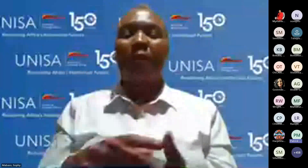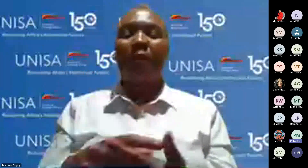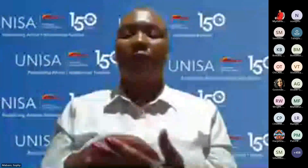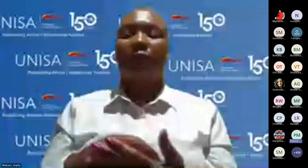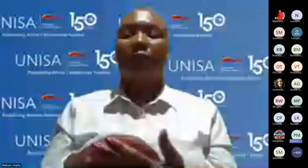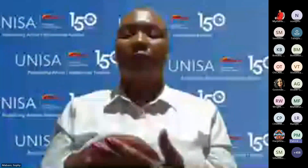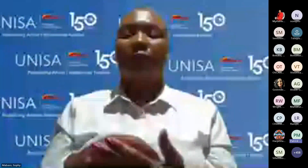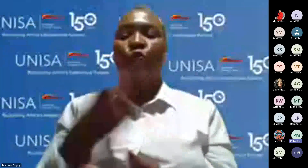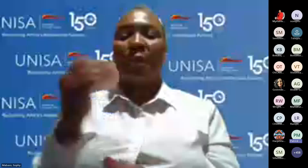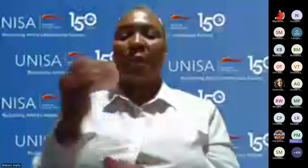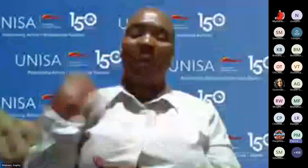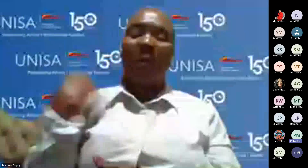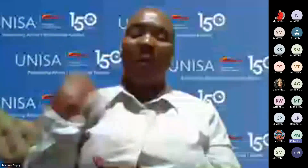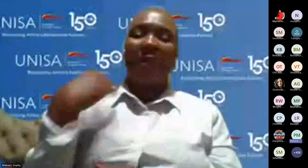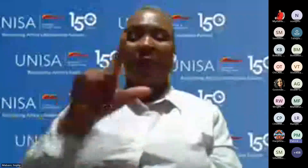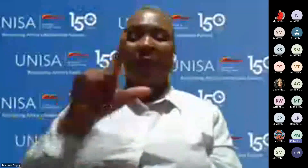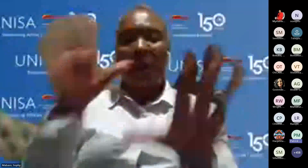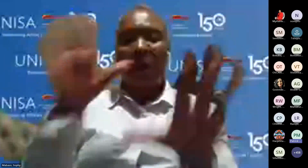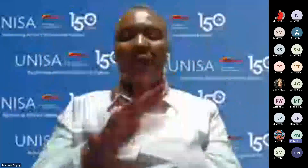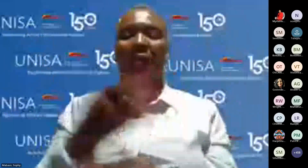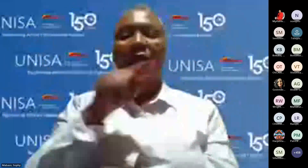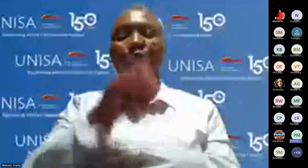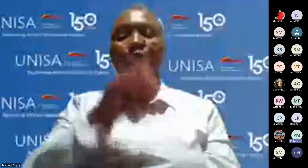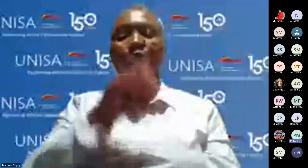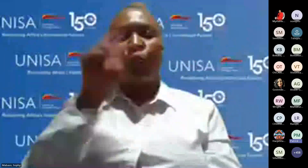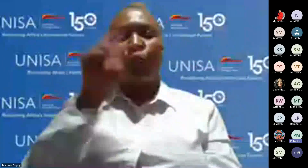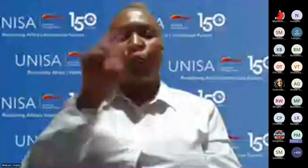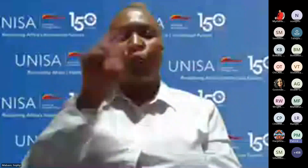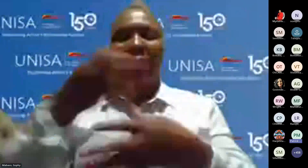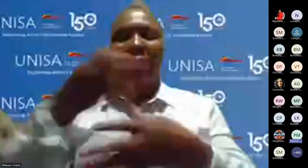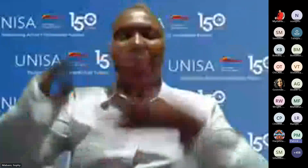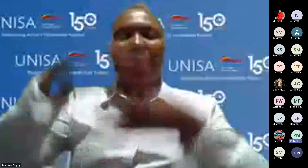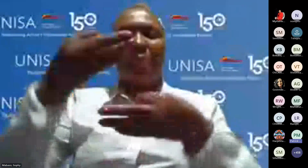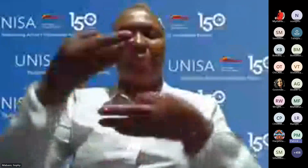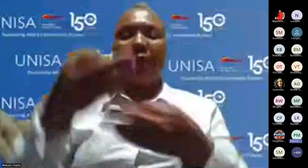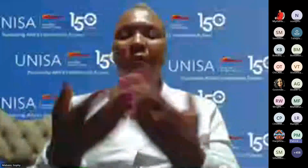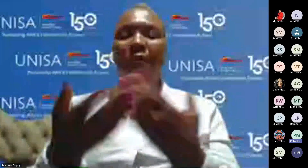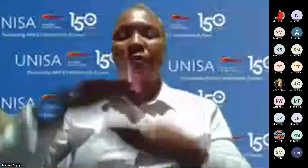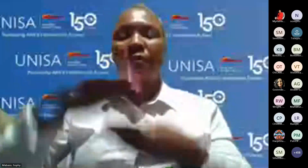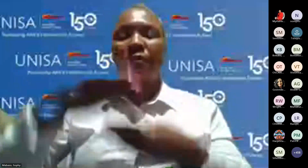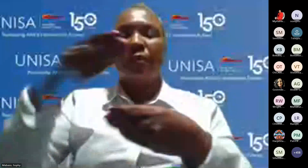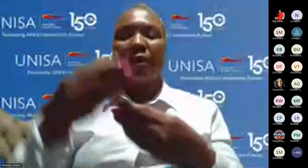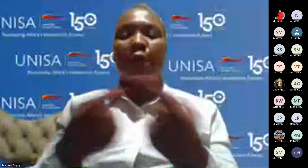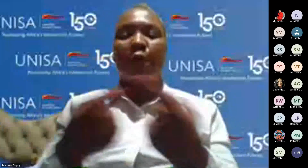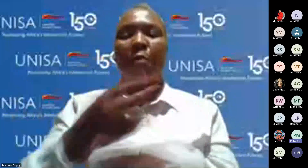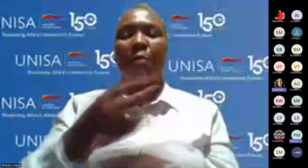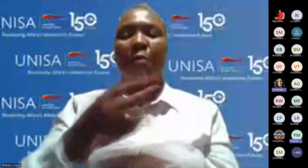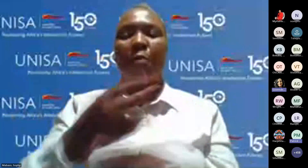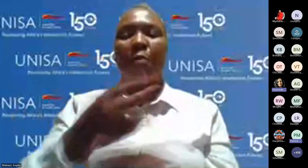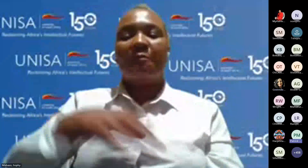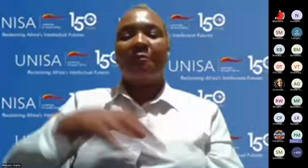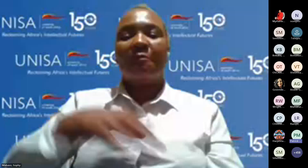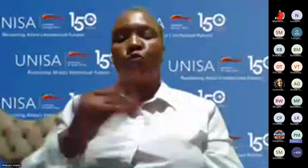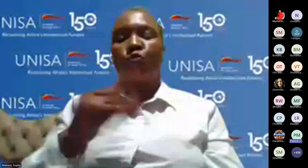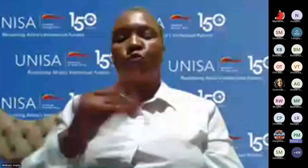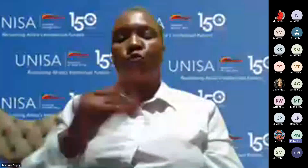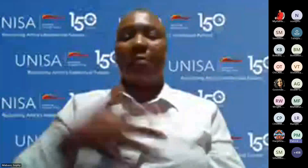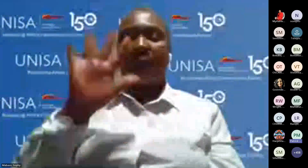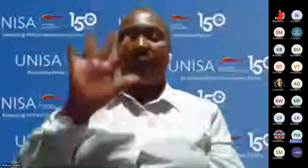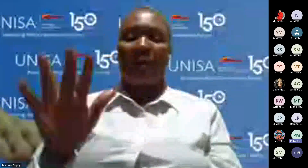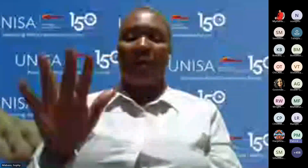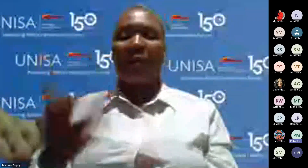evening. And the question paper was from, I think, 3:30 to 5:30. You know, so that